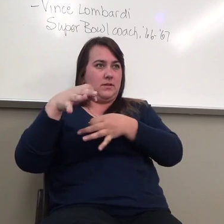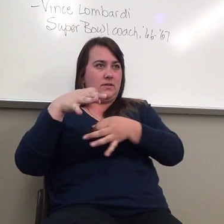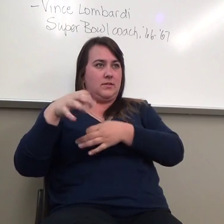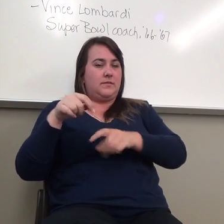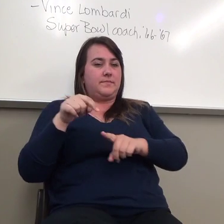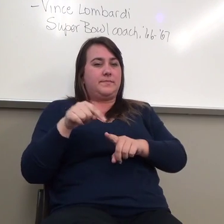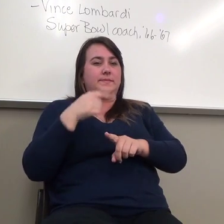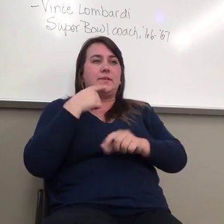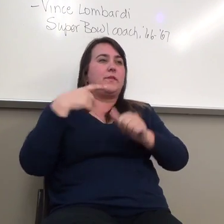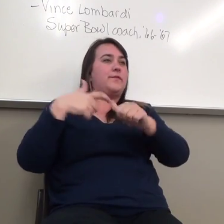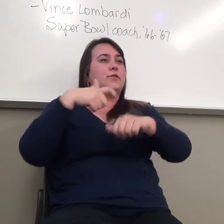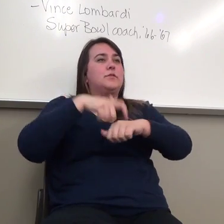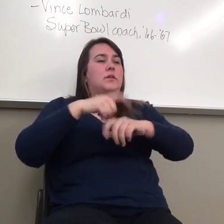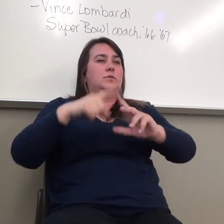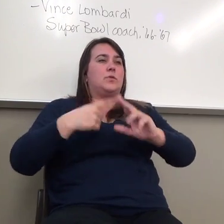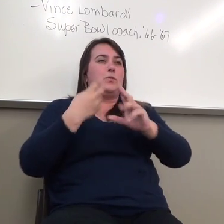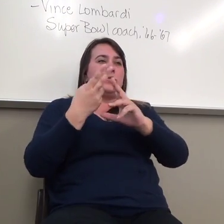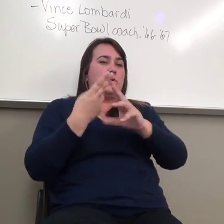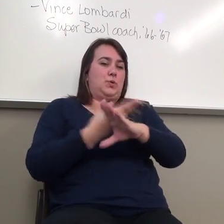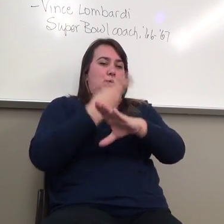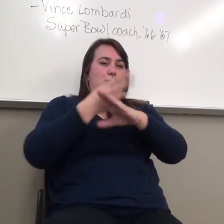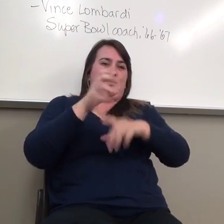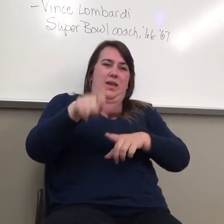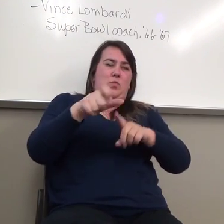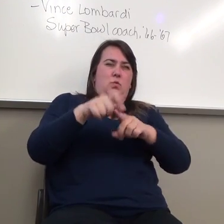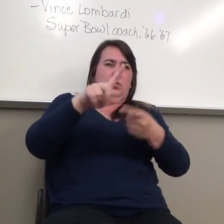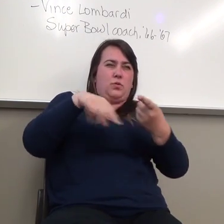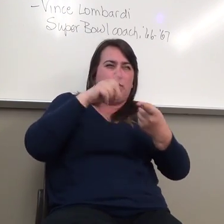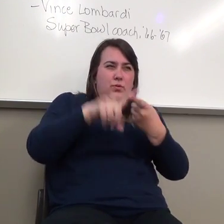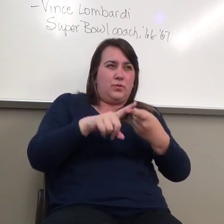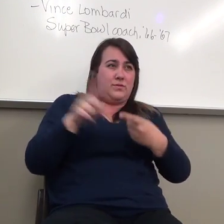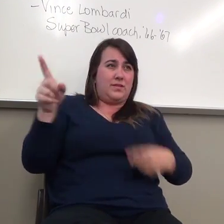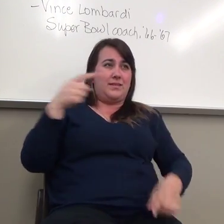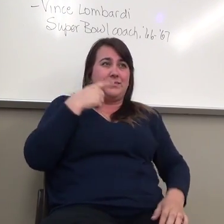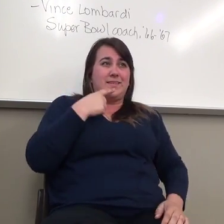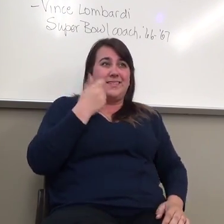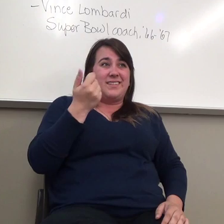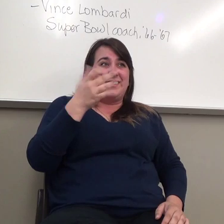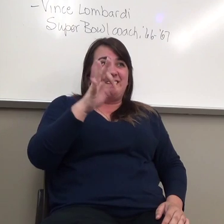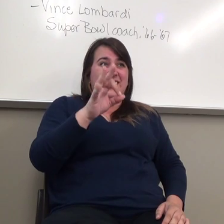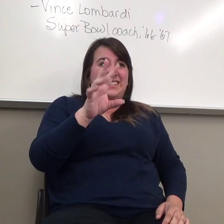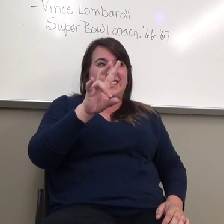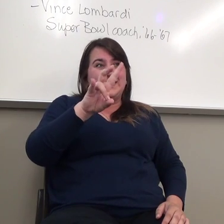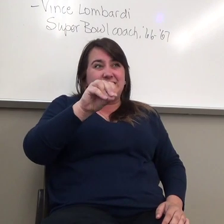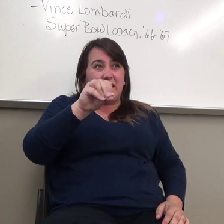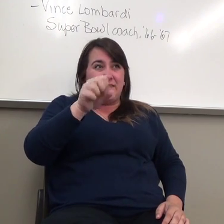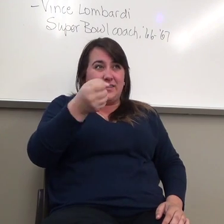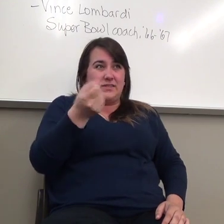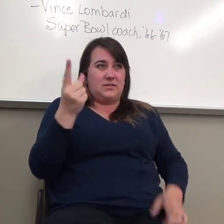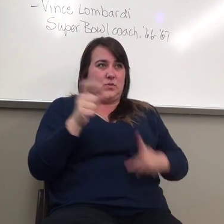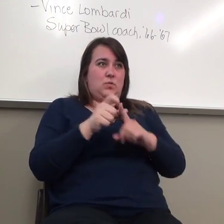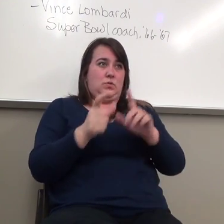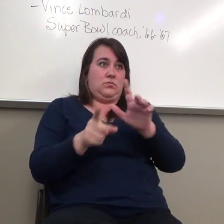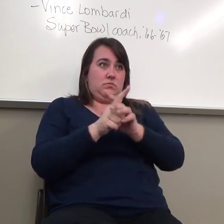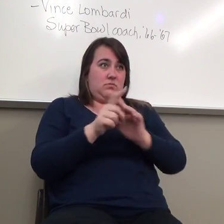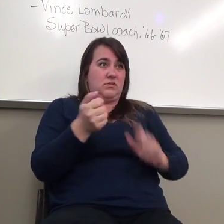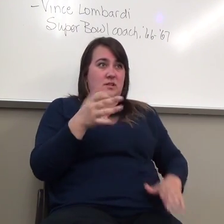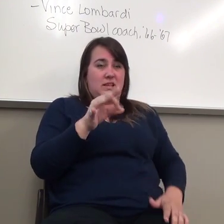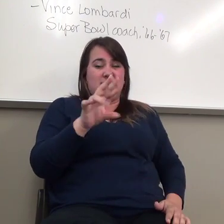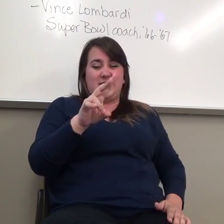first came into the language. And they're saying it was as long ago as 1970, 75, which is kind of interesting because I